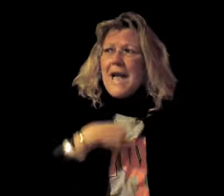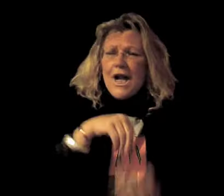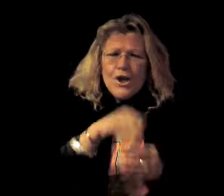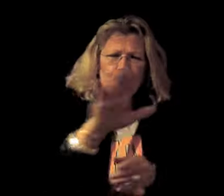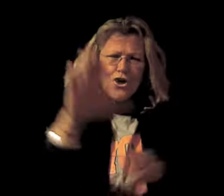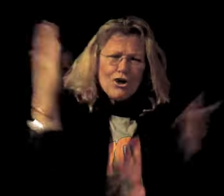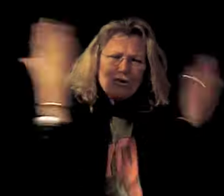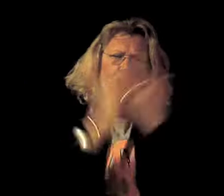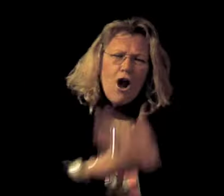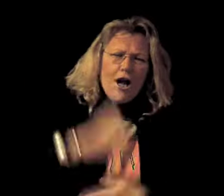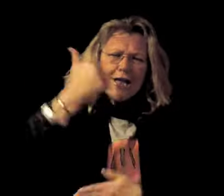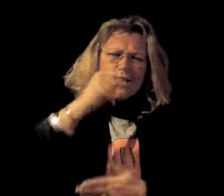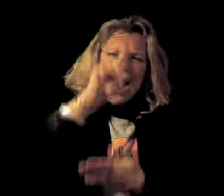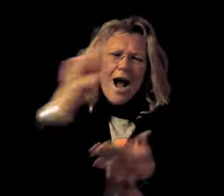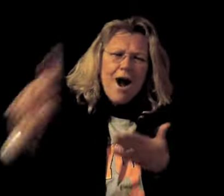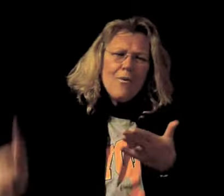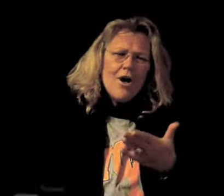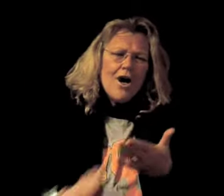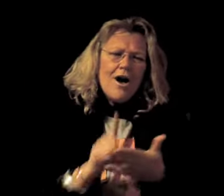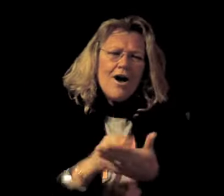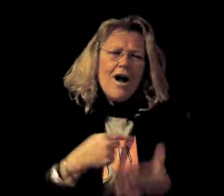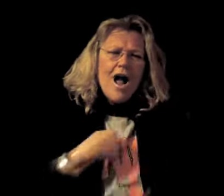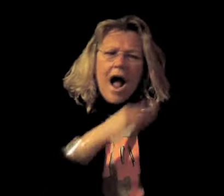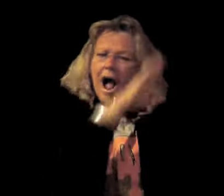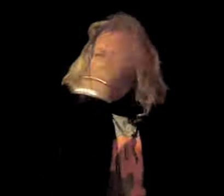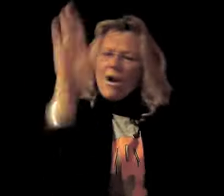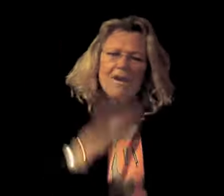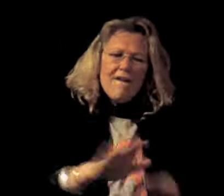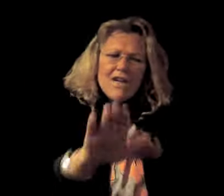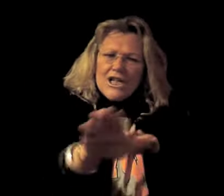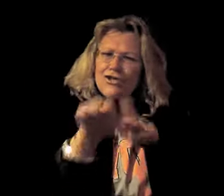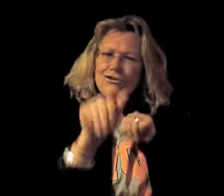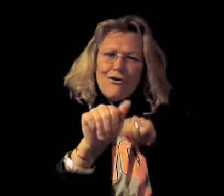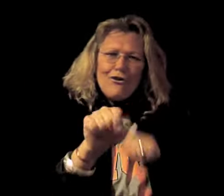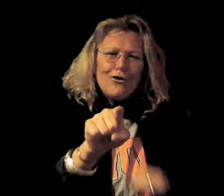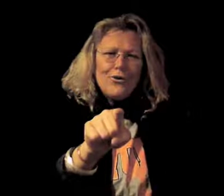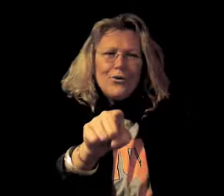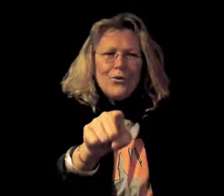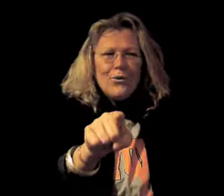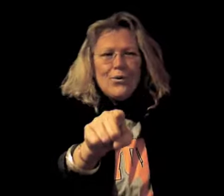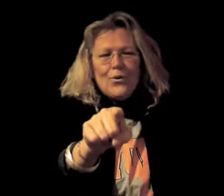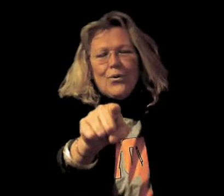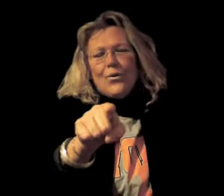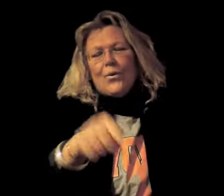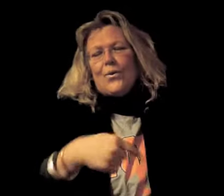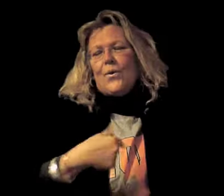Take me in into your darkest hour, and I'll never desert you.